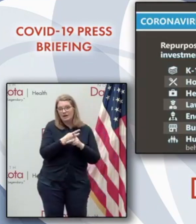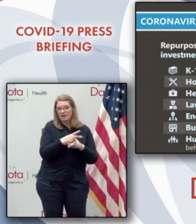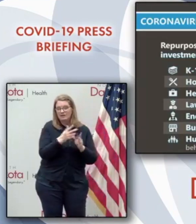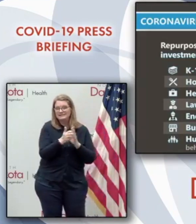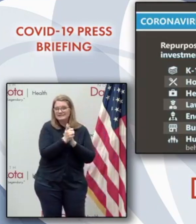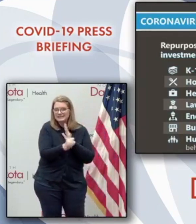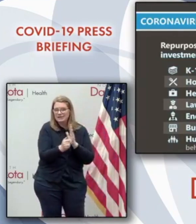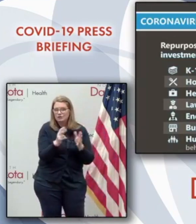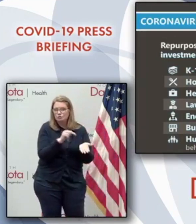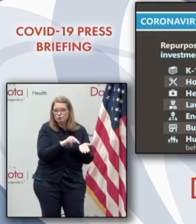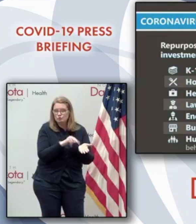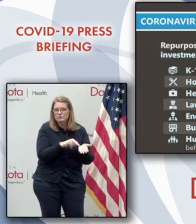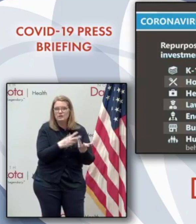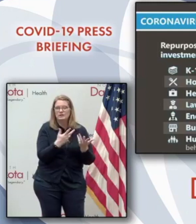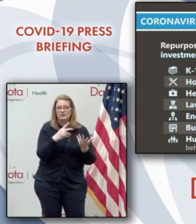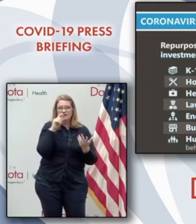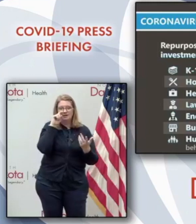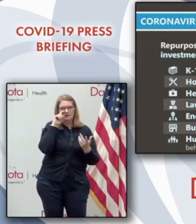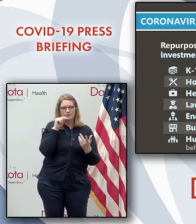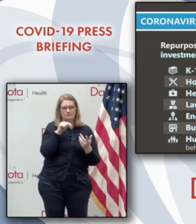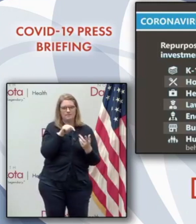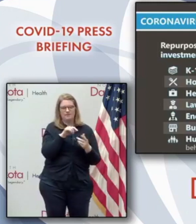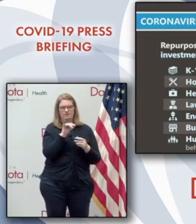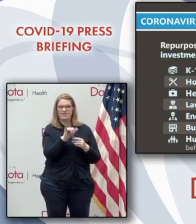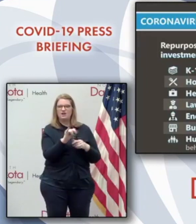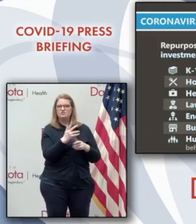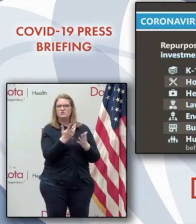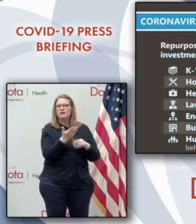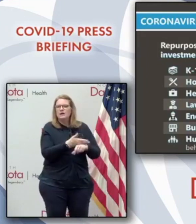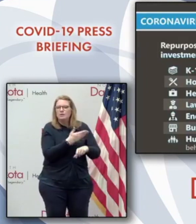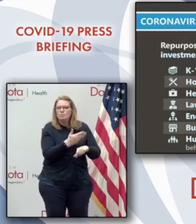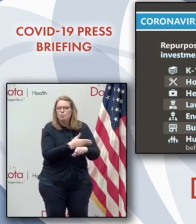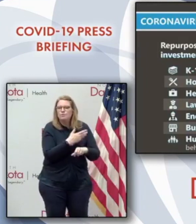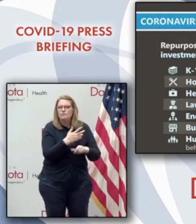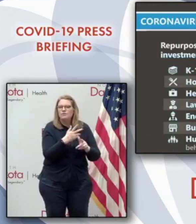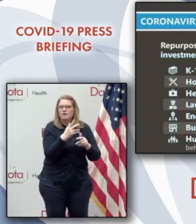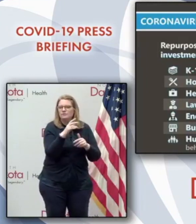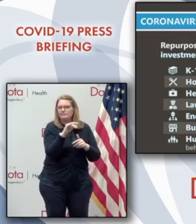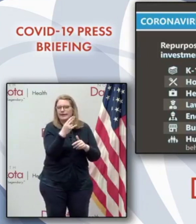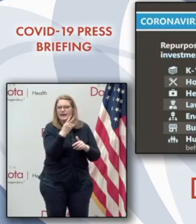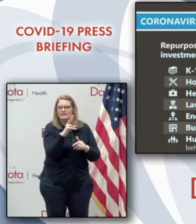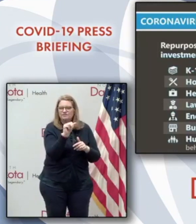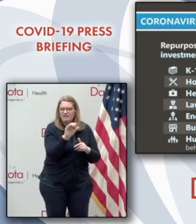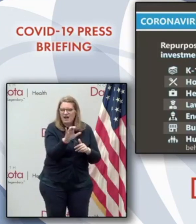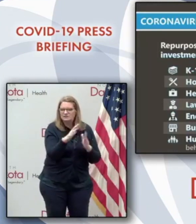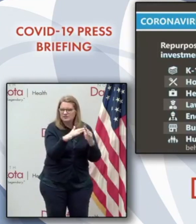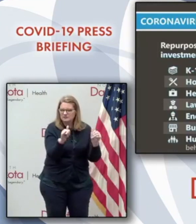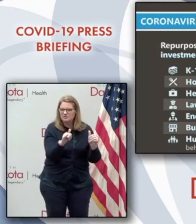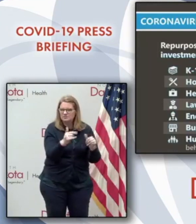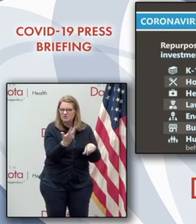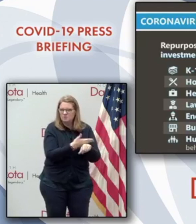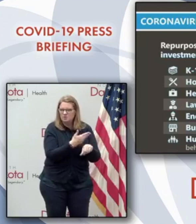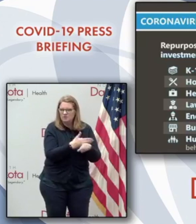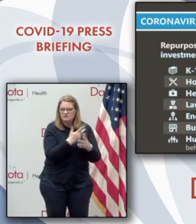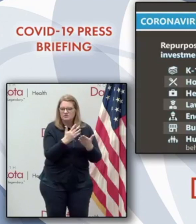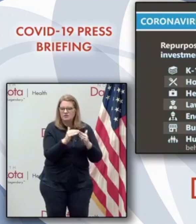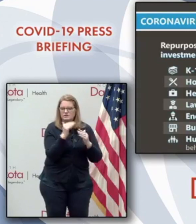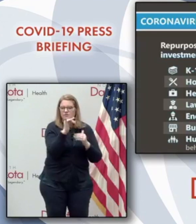facility, environmental improvement that includes air purification and HVAC systems, over $3